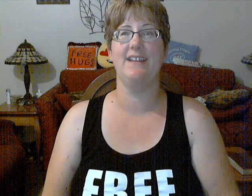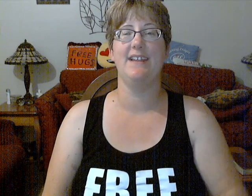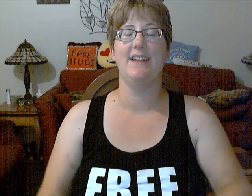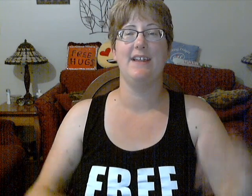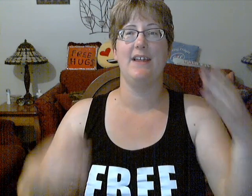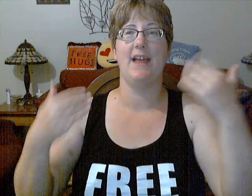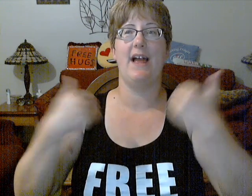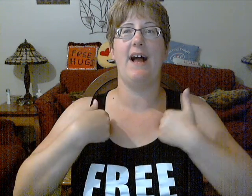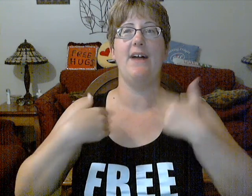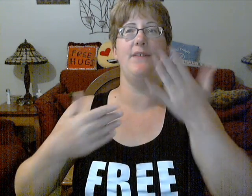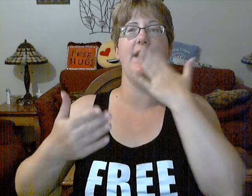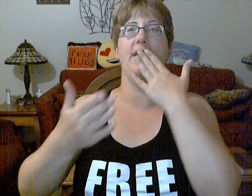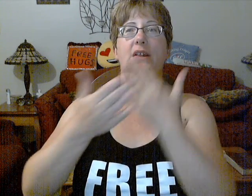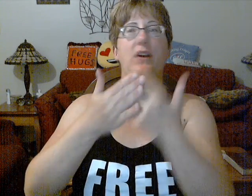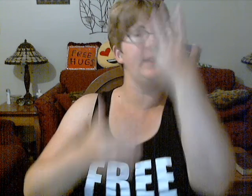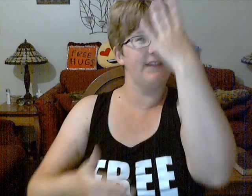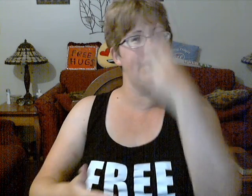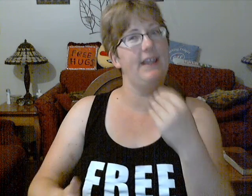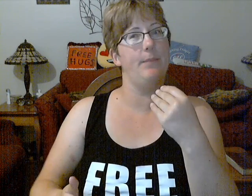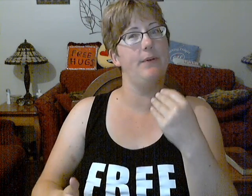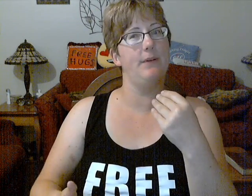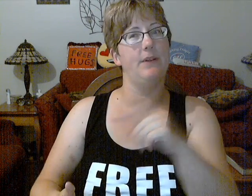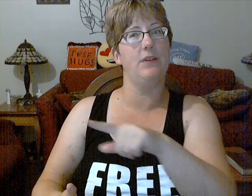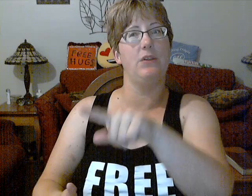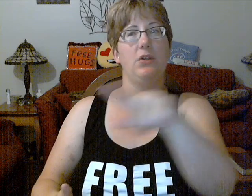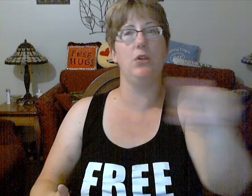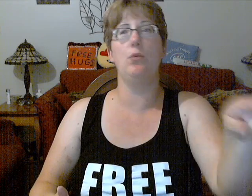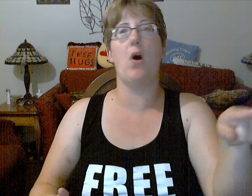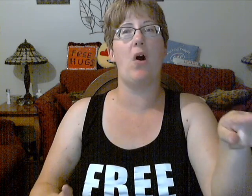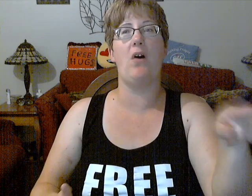Have a good sleep. You all.